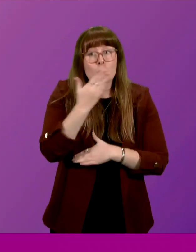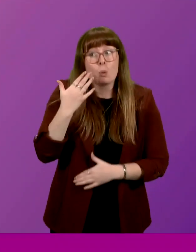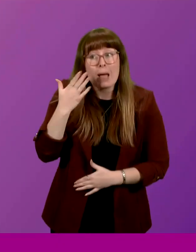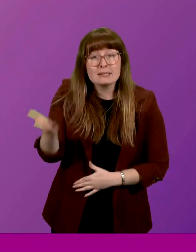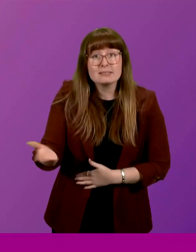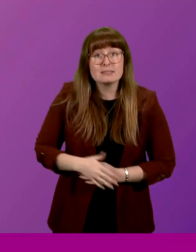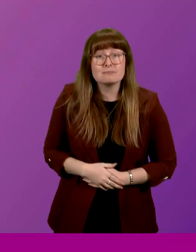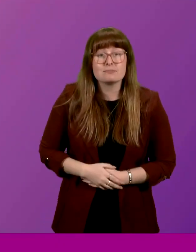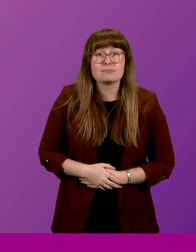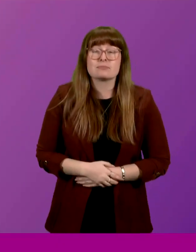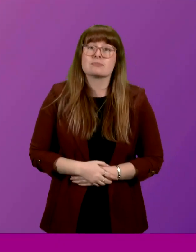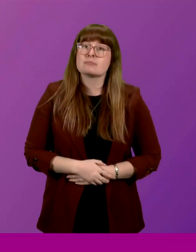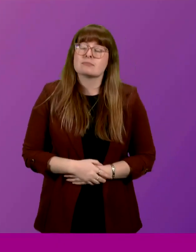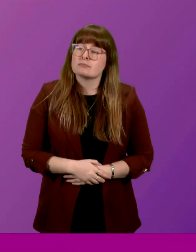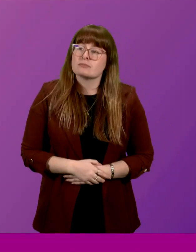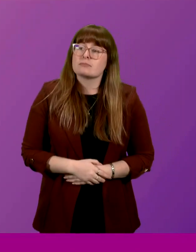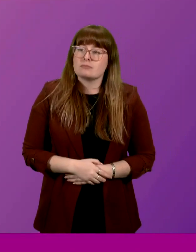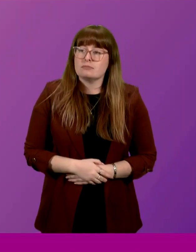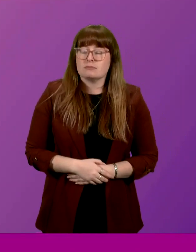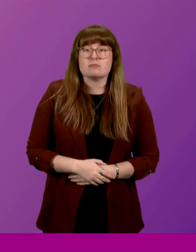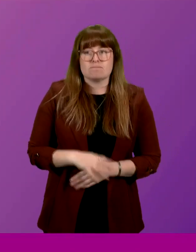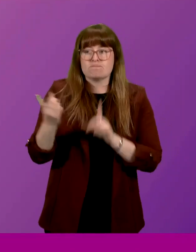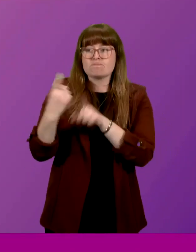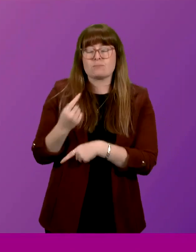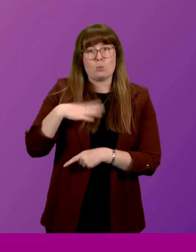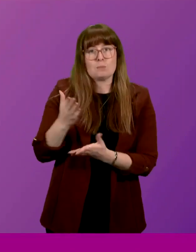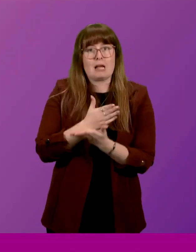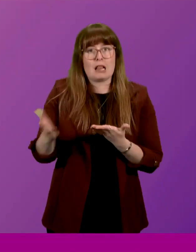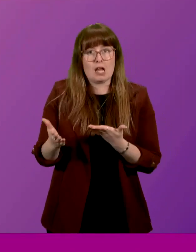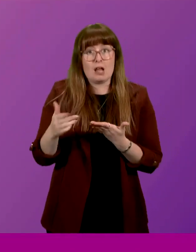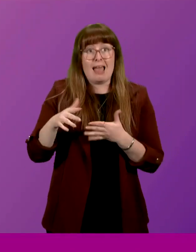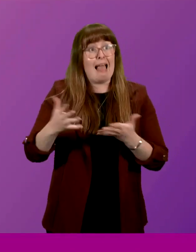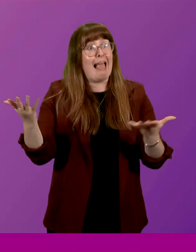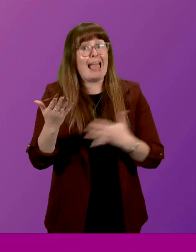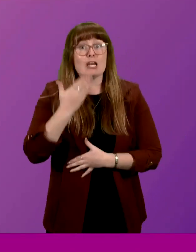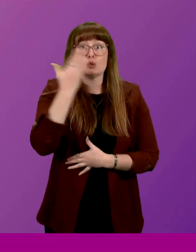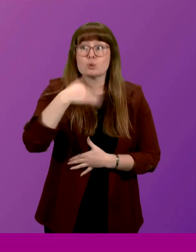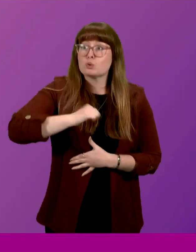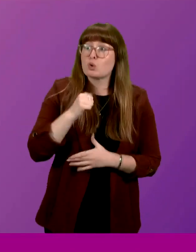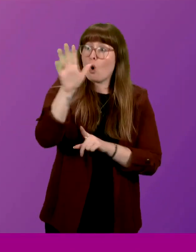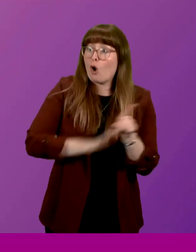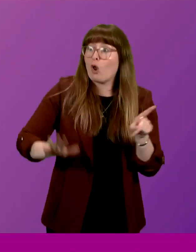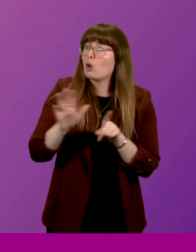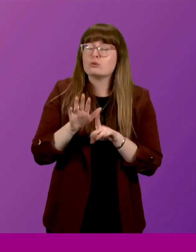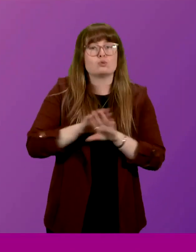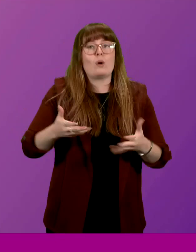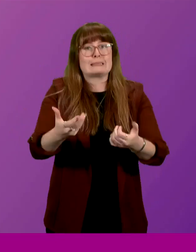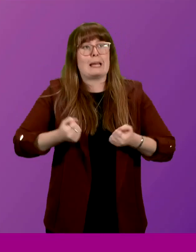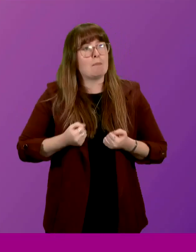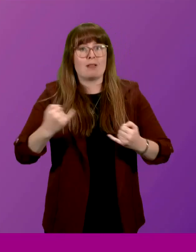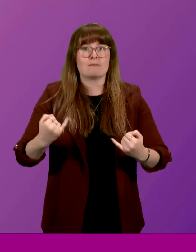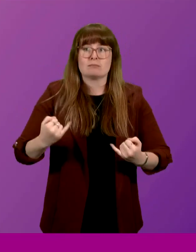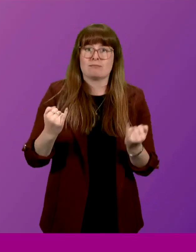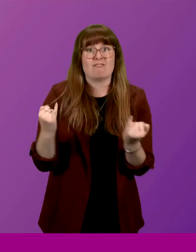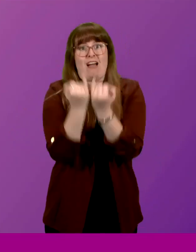Minister. Well, let me make it clear there is absolutely no place for violence in our schools in any way, shape or form,